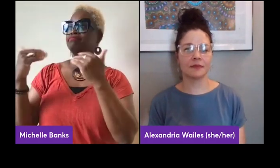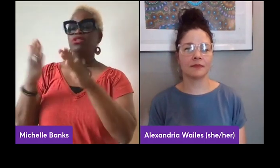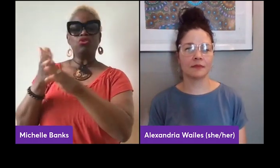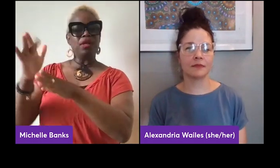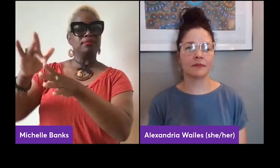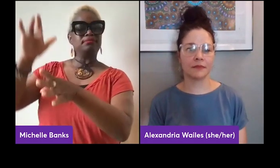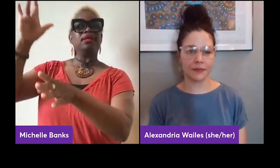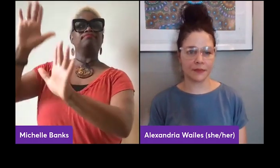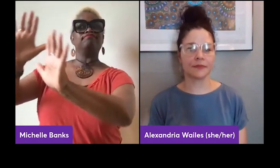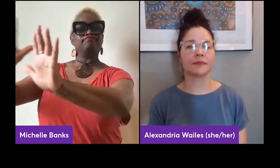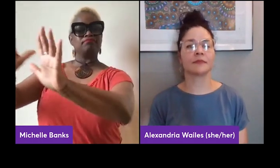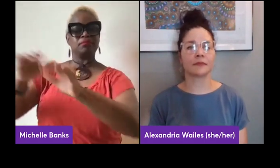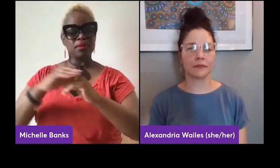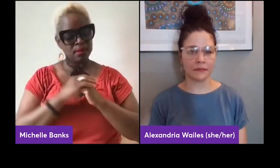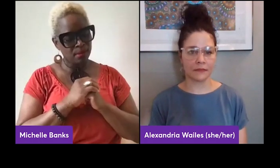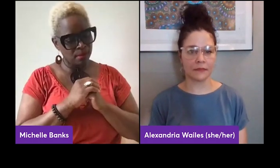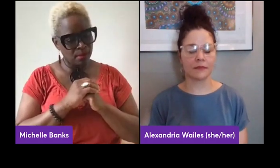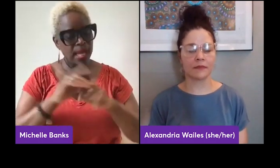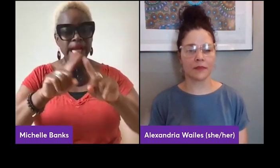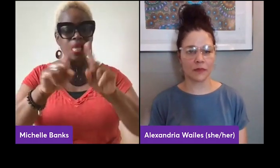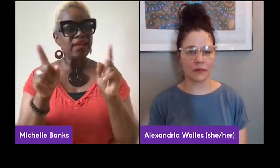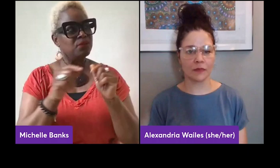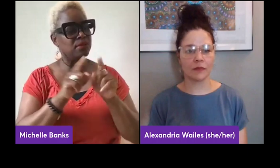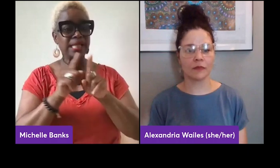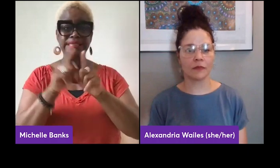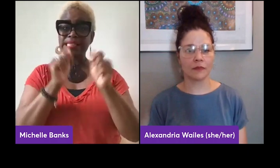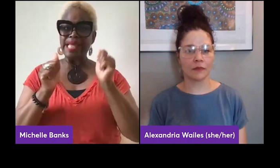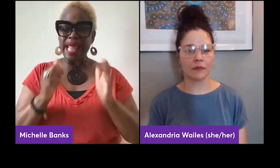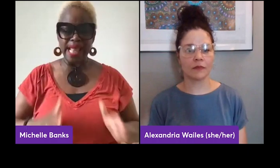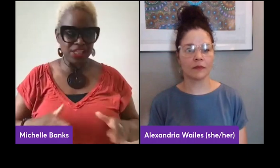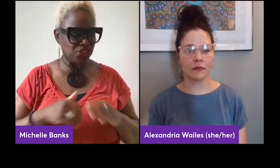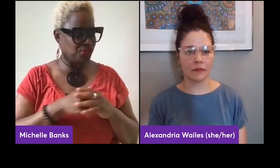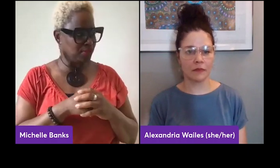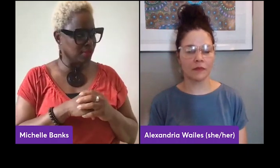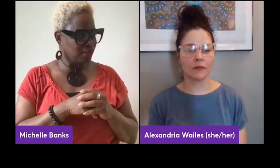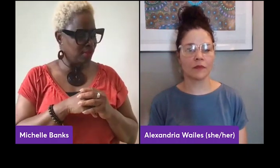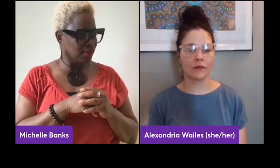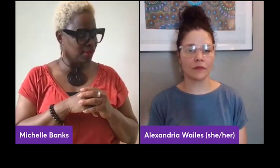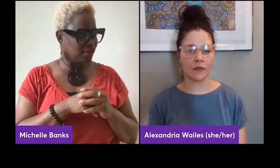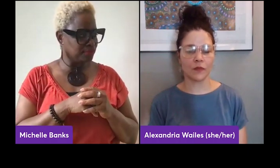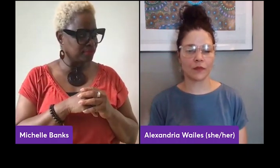that was a career highlight. And then as an actor,